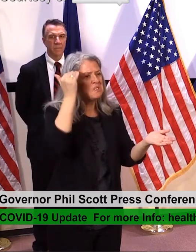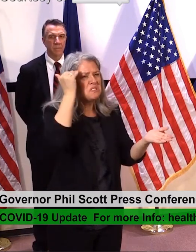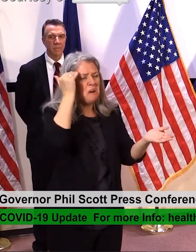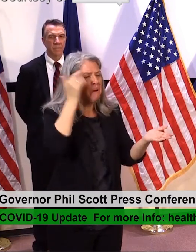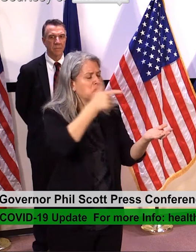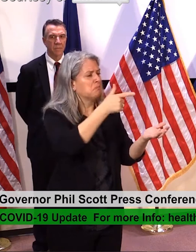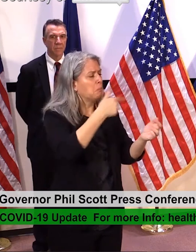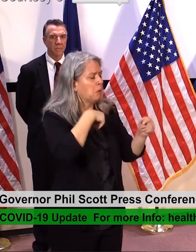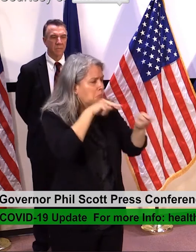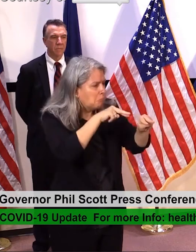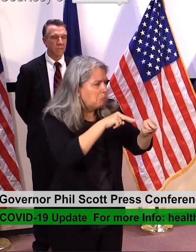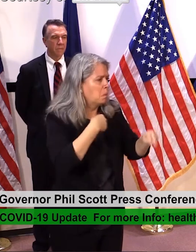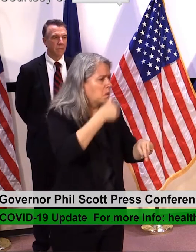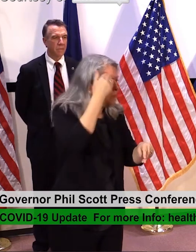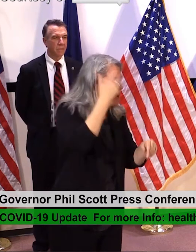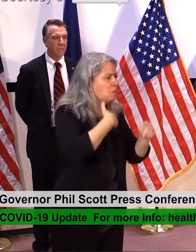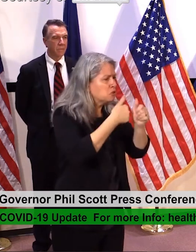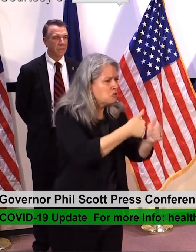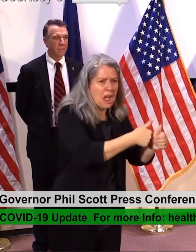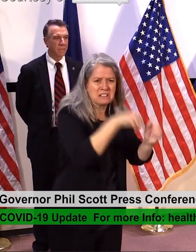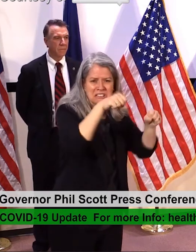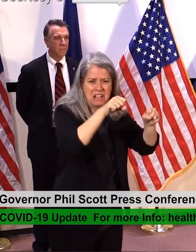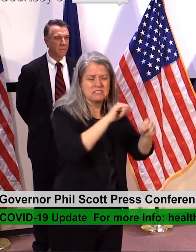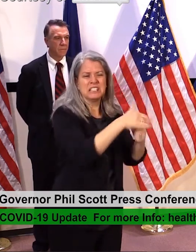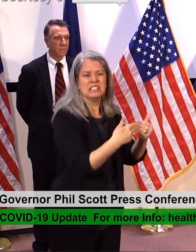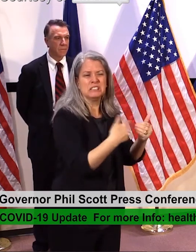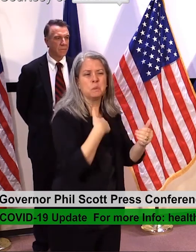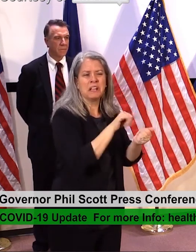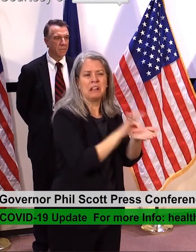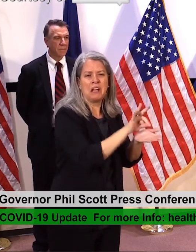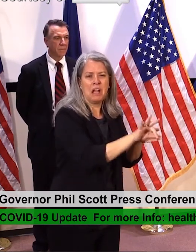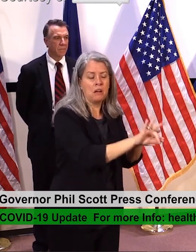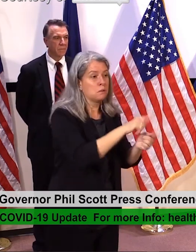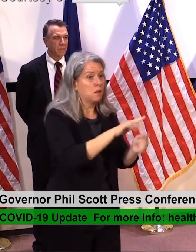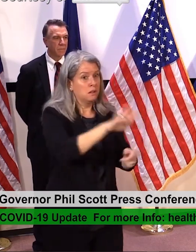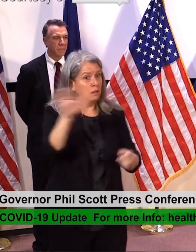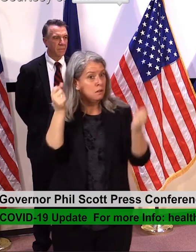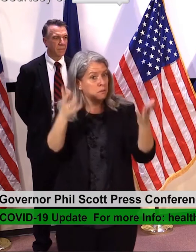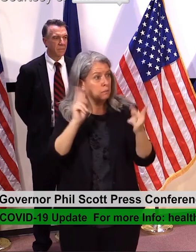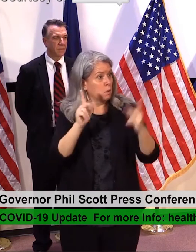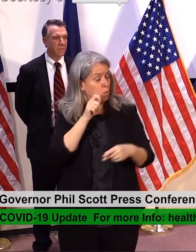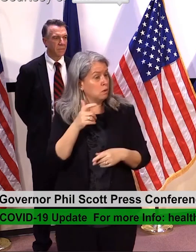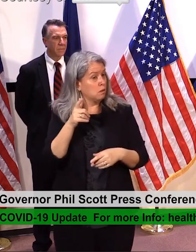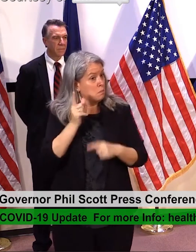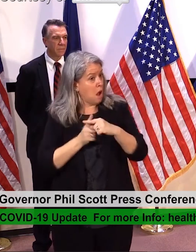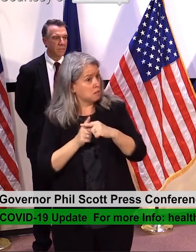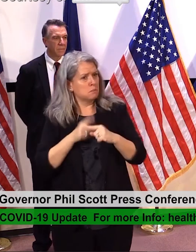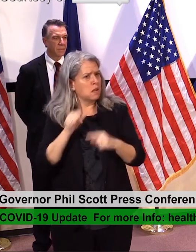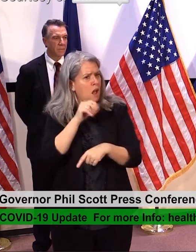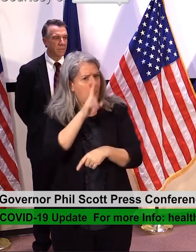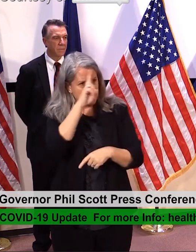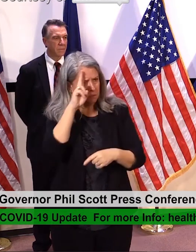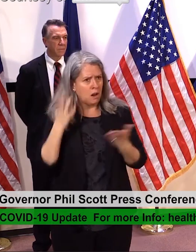recovered definition. But think about all of the people who are not needing hospitalization. So it's